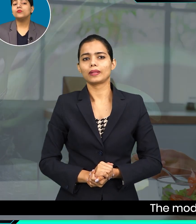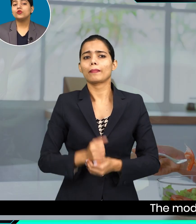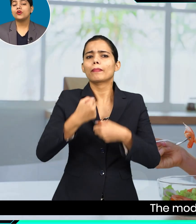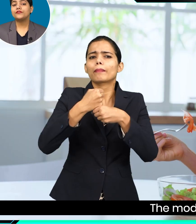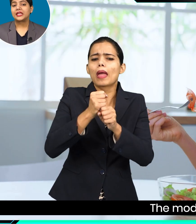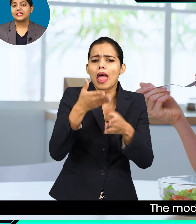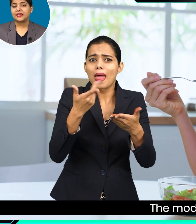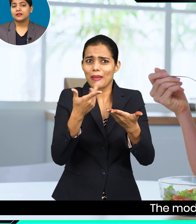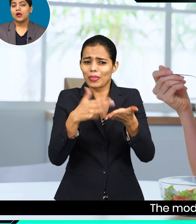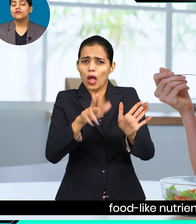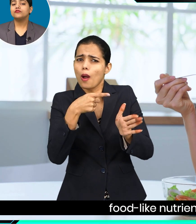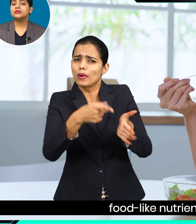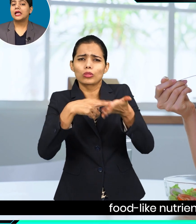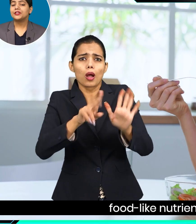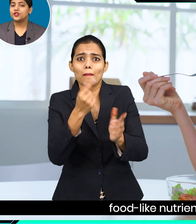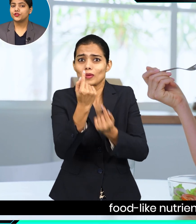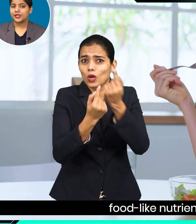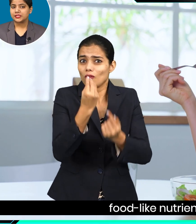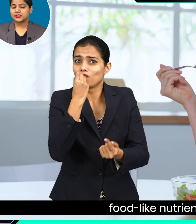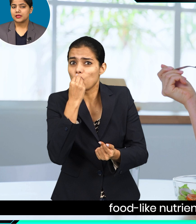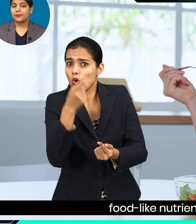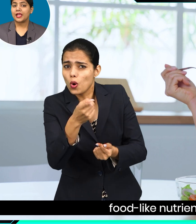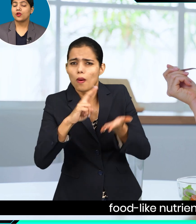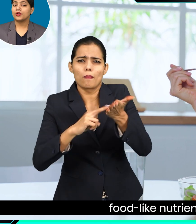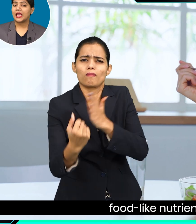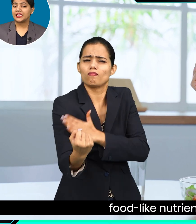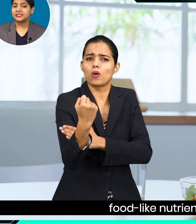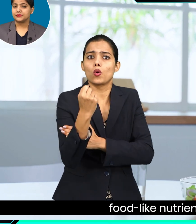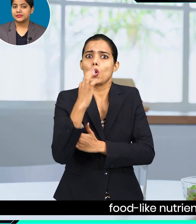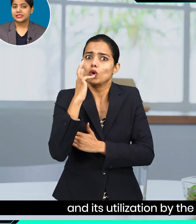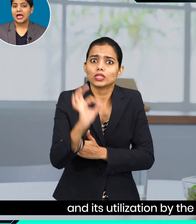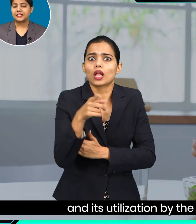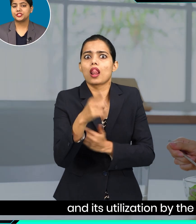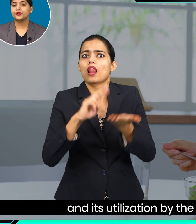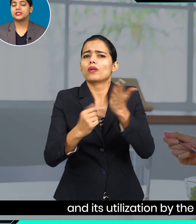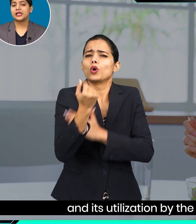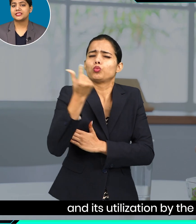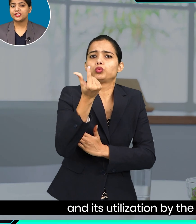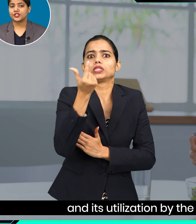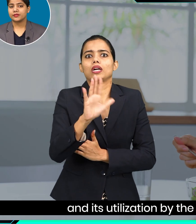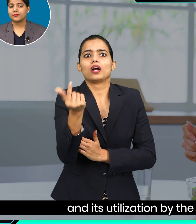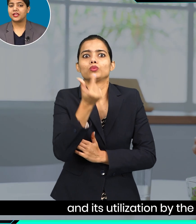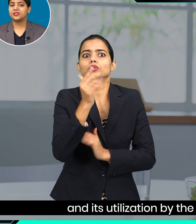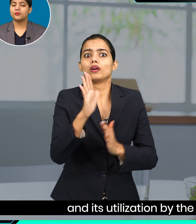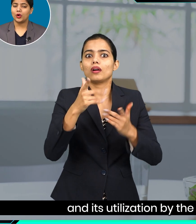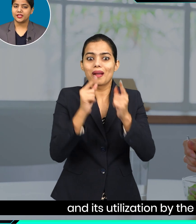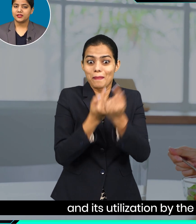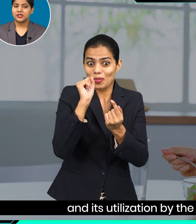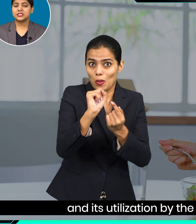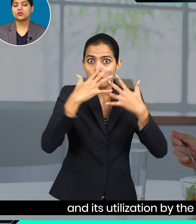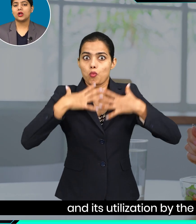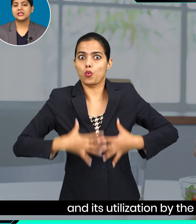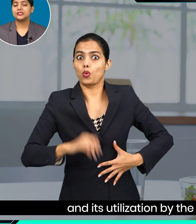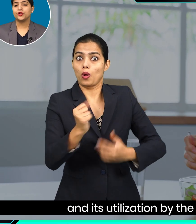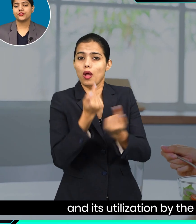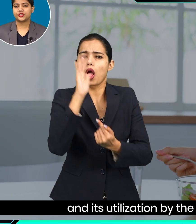The mode of taking food-like nutrients by an organism and its utilization by the body